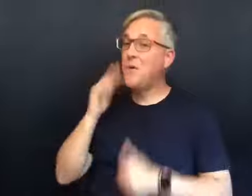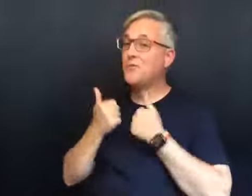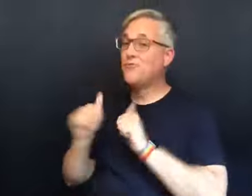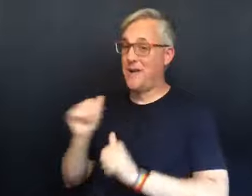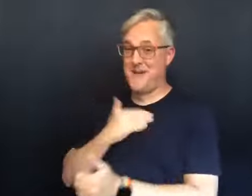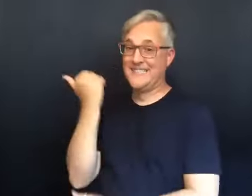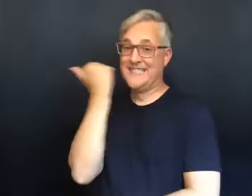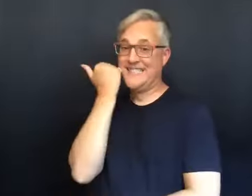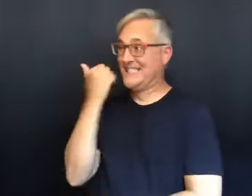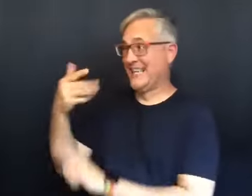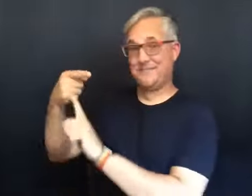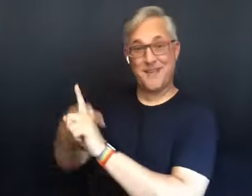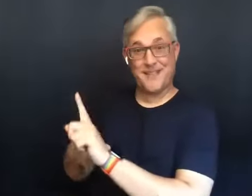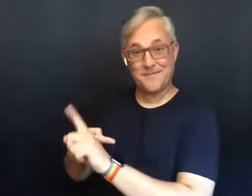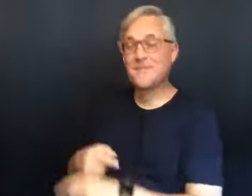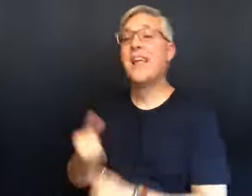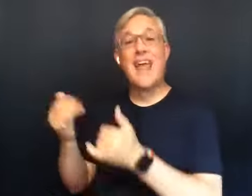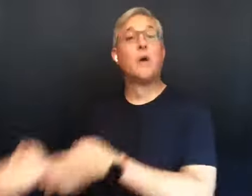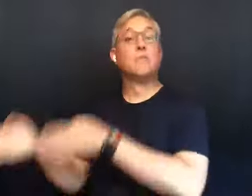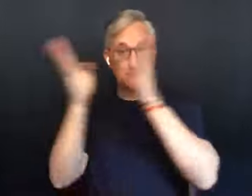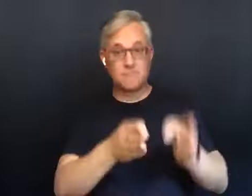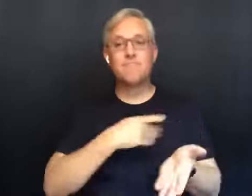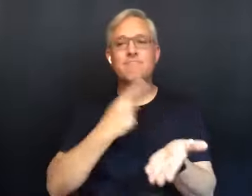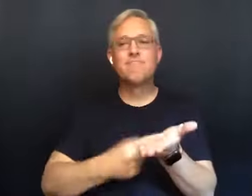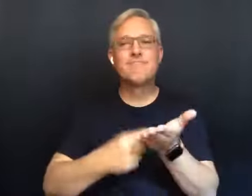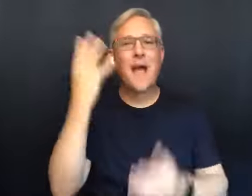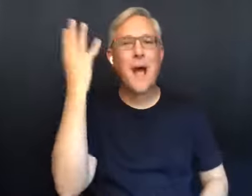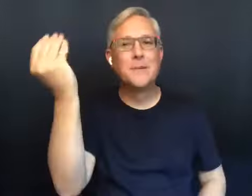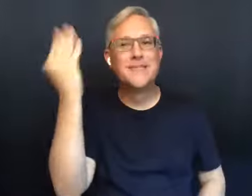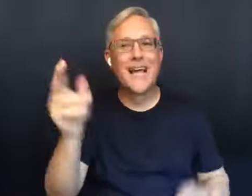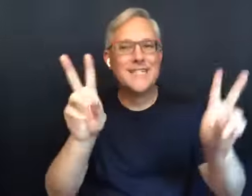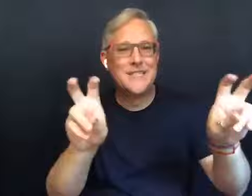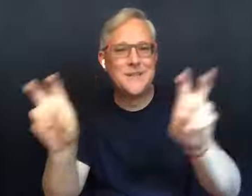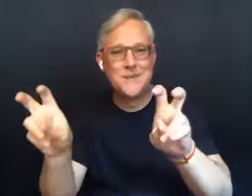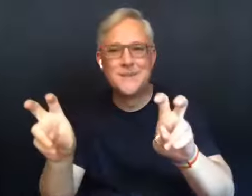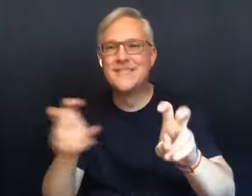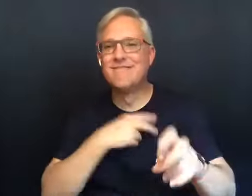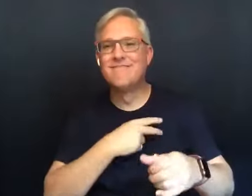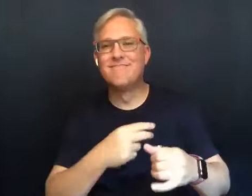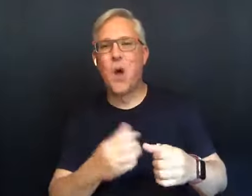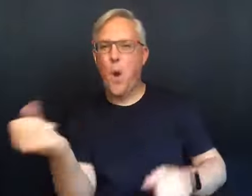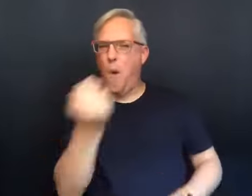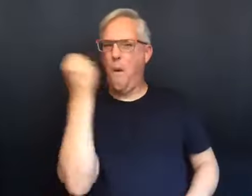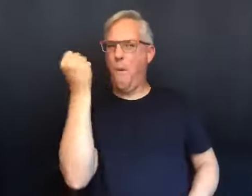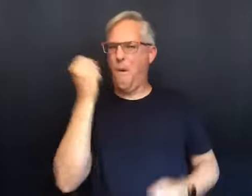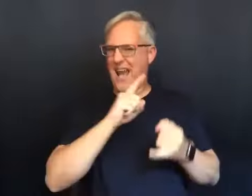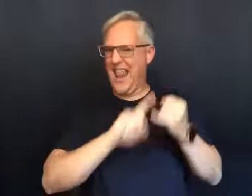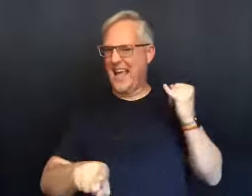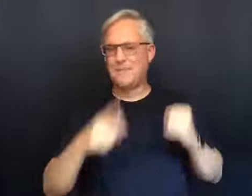that might think it's a good idea too, and encourage you to try it. So with that, I want to get to